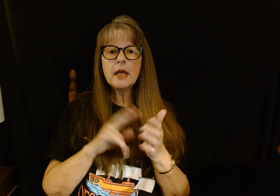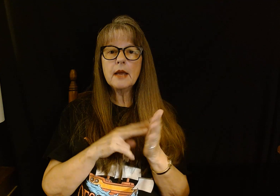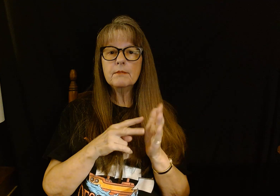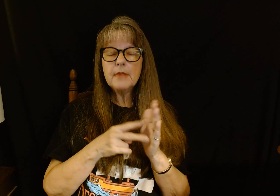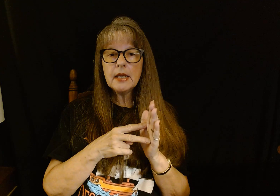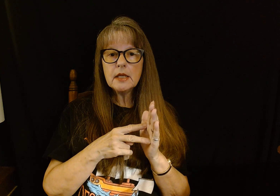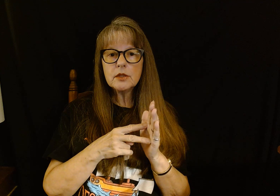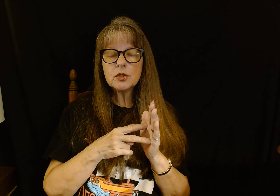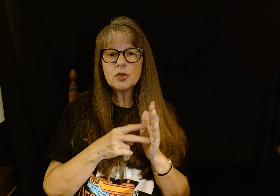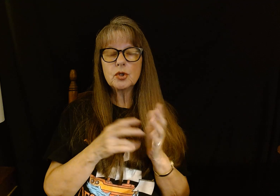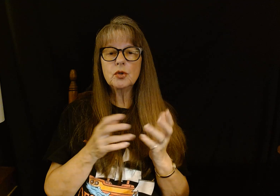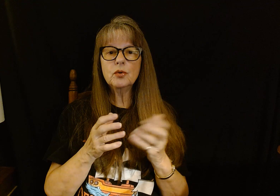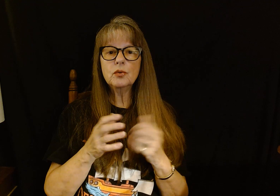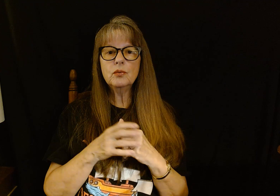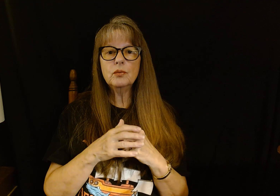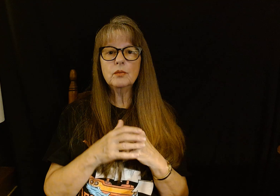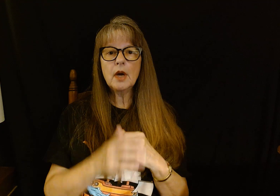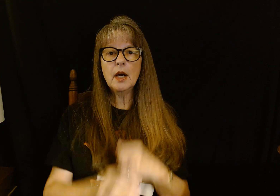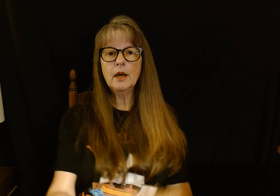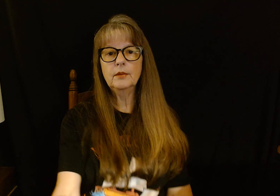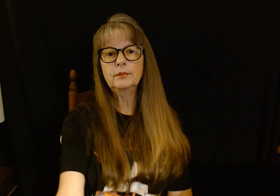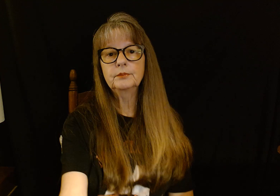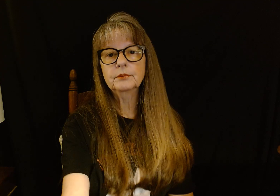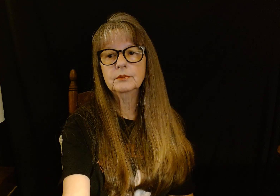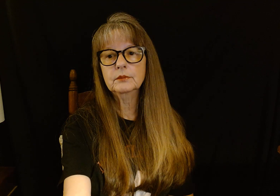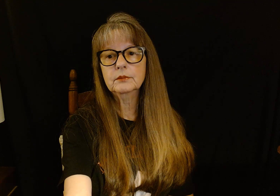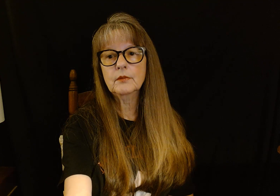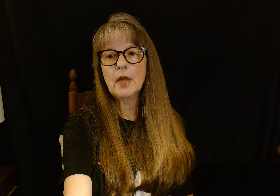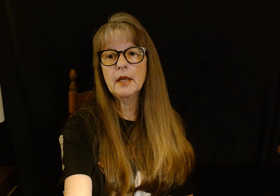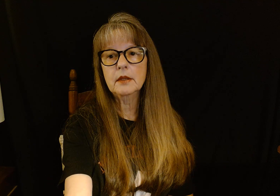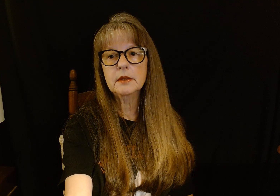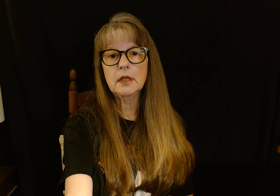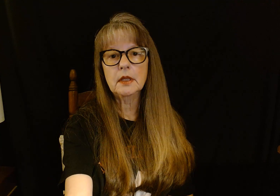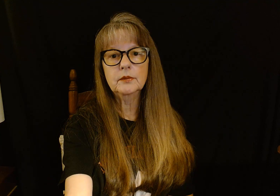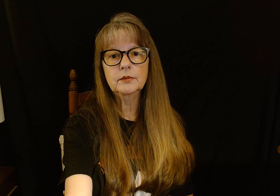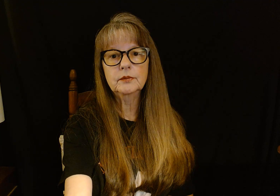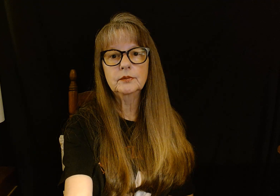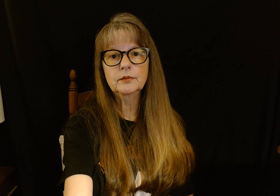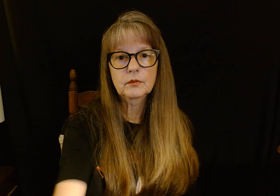it means to. Hang on a second.